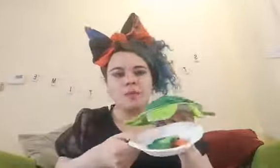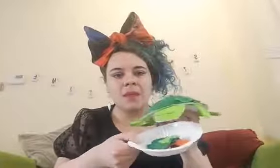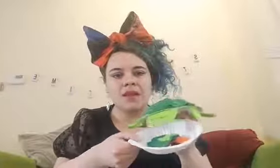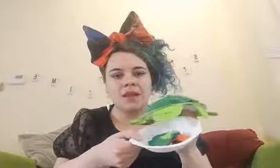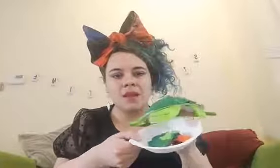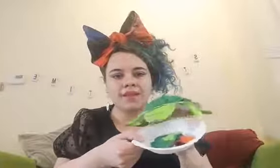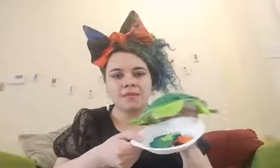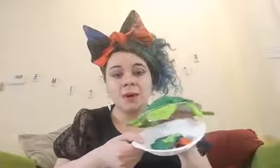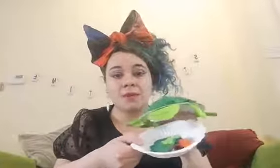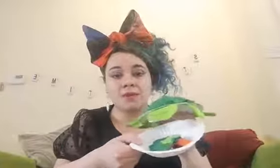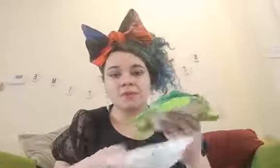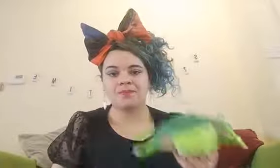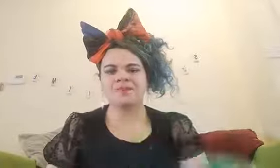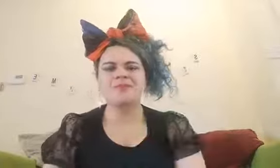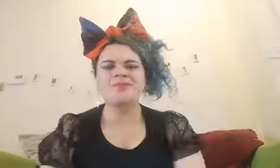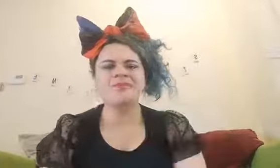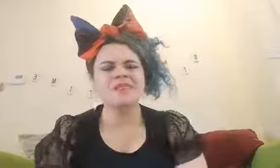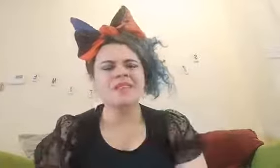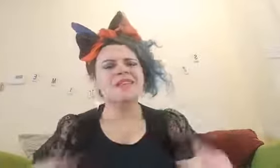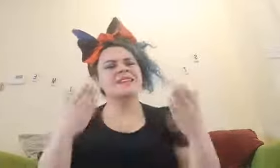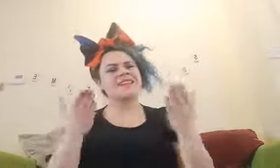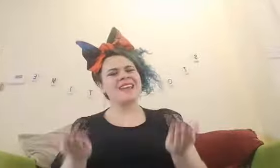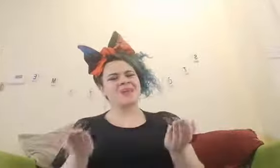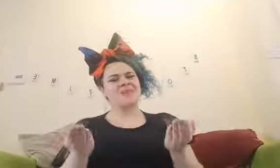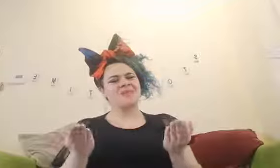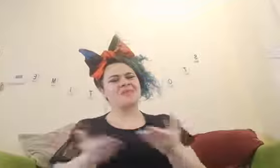in a nice pot. Now,